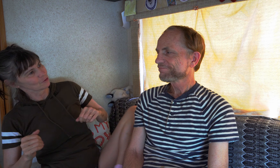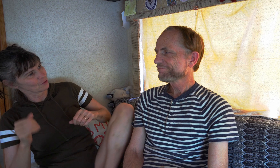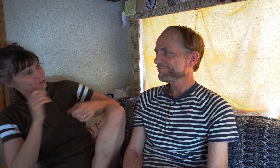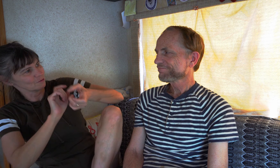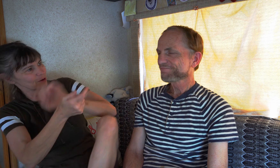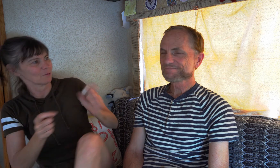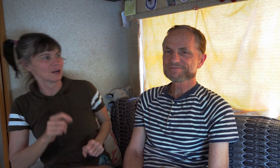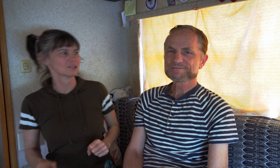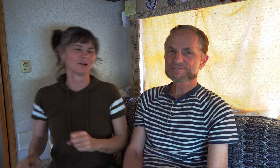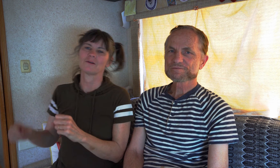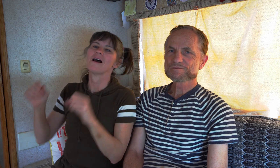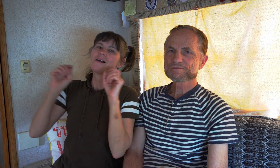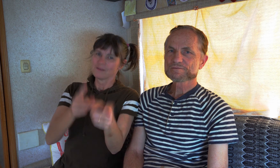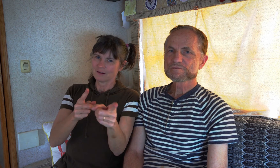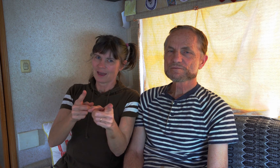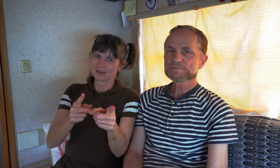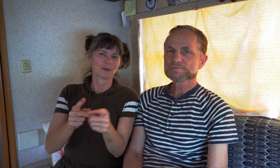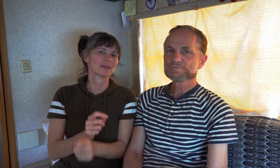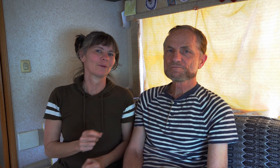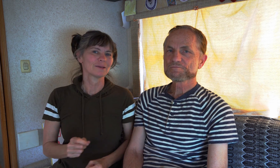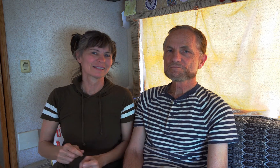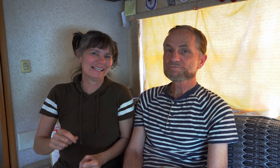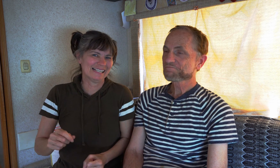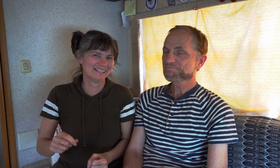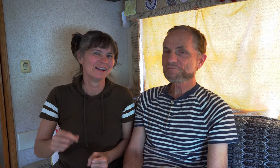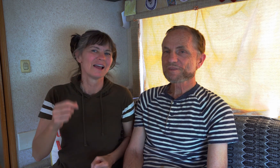go through and rearrange, so I think I can make that